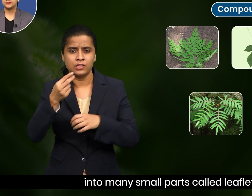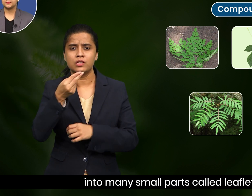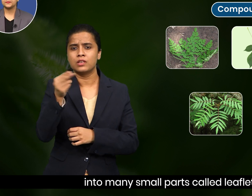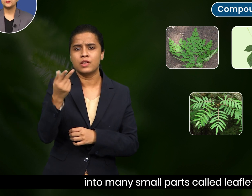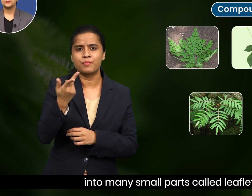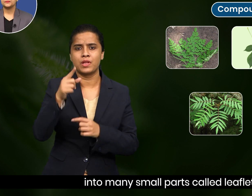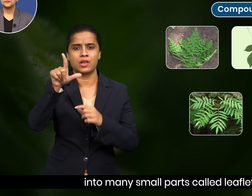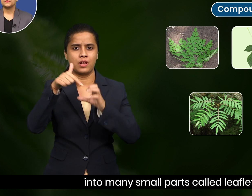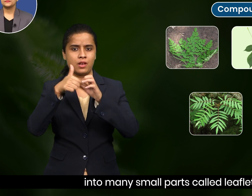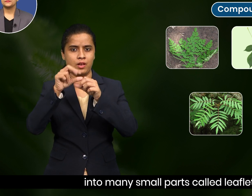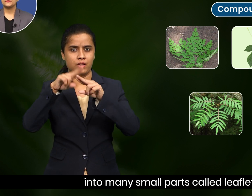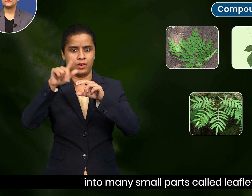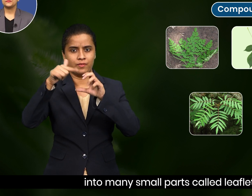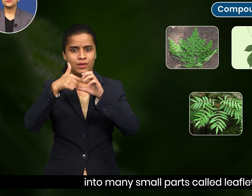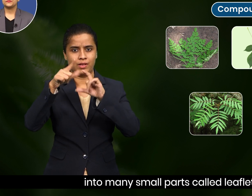leaflets.